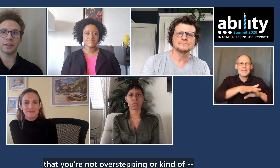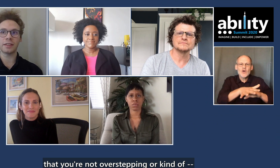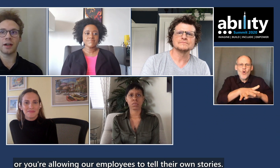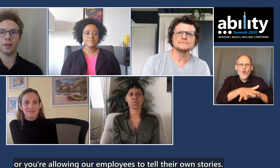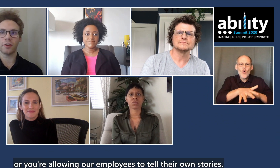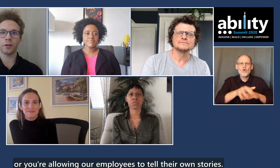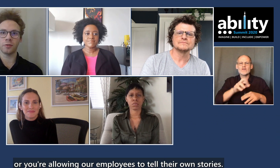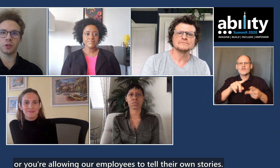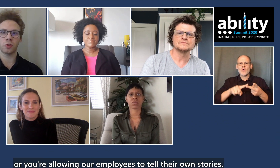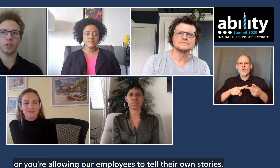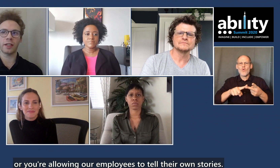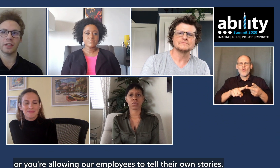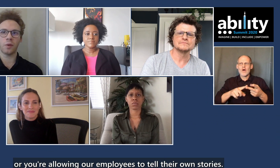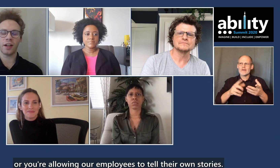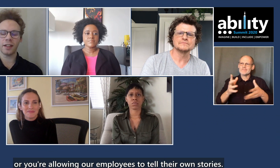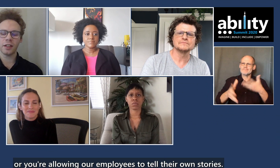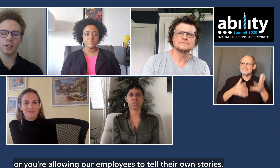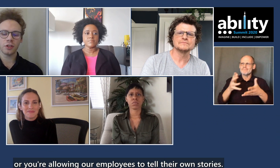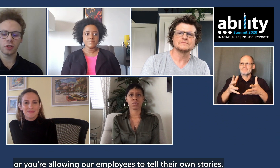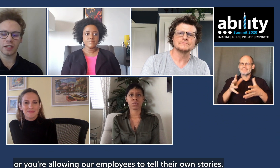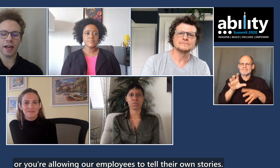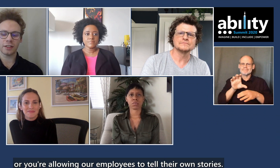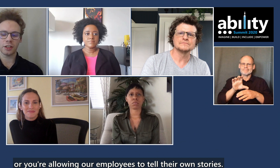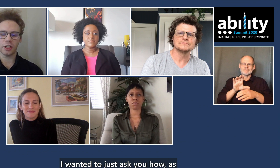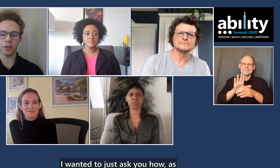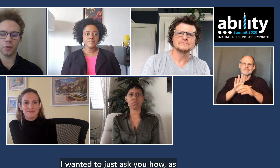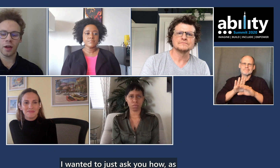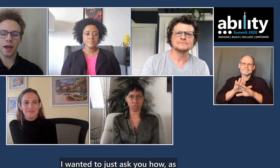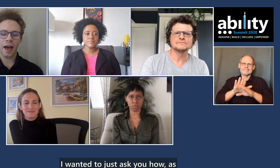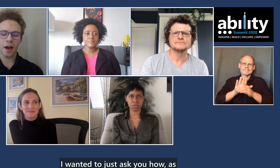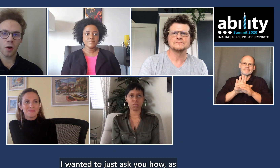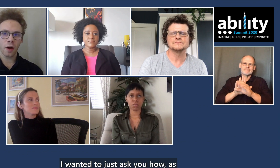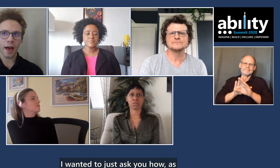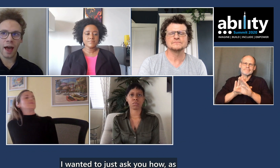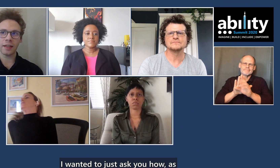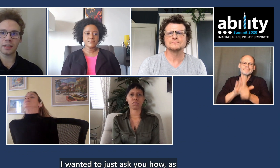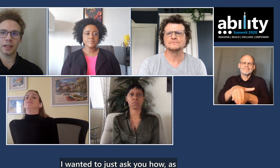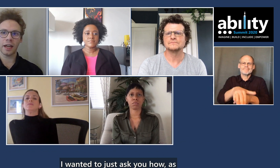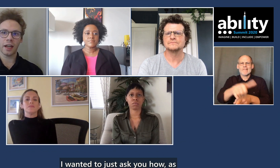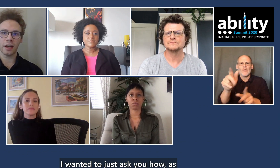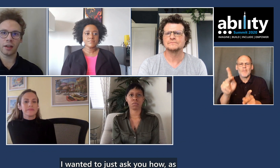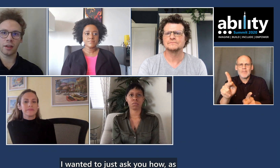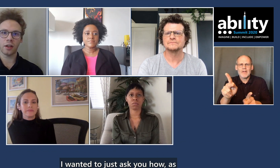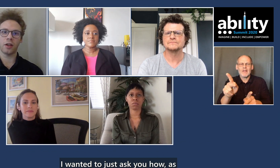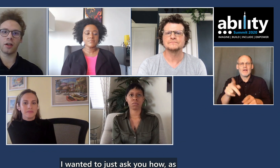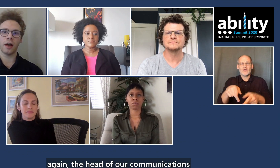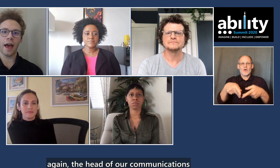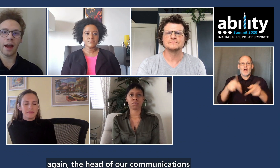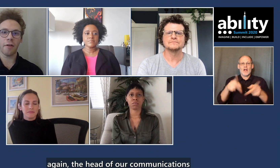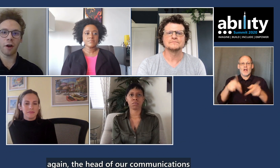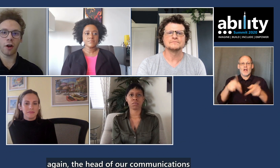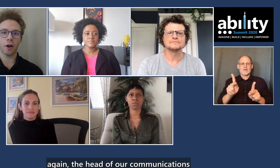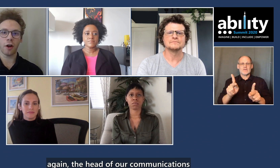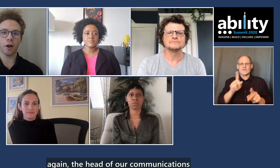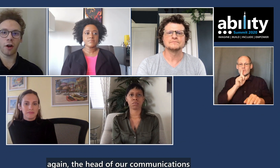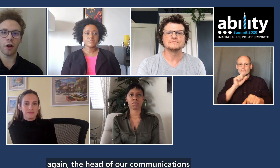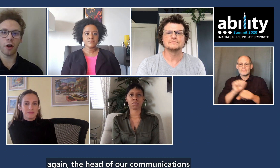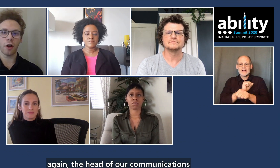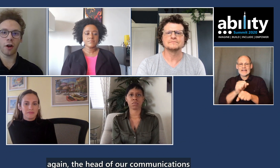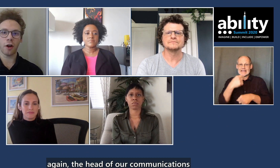our employees to tell their own stories. I wanted to just ask you how, as again the head of